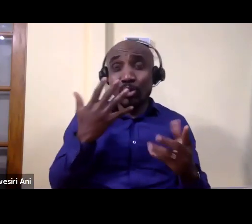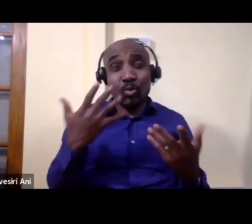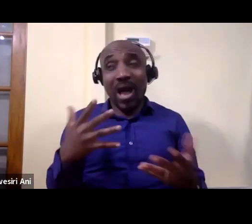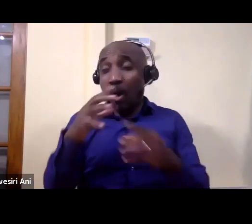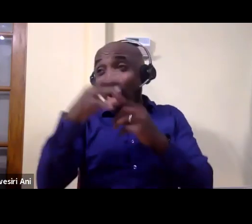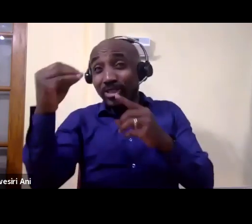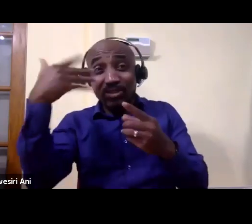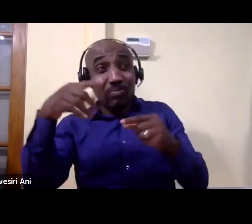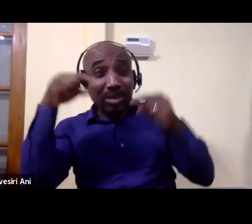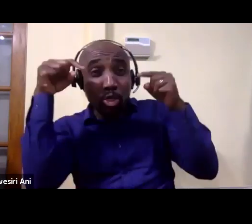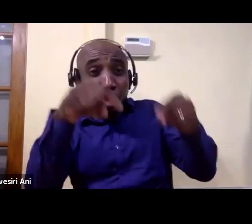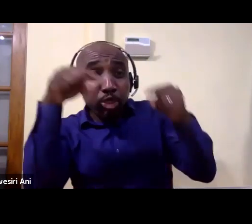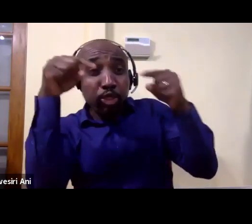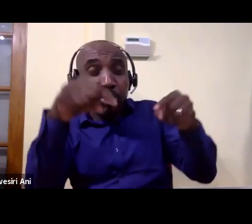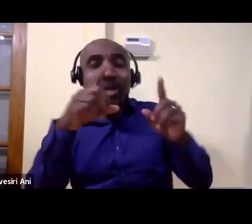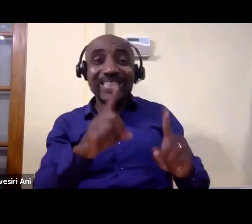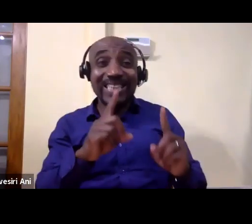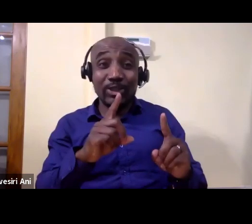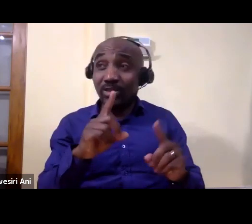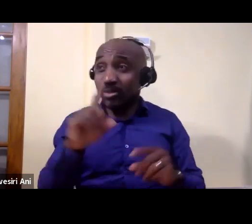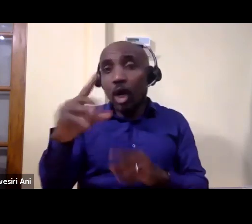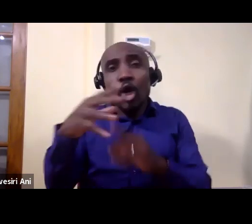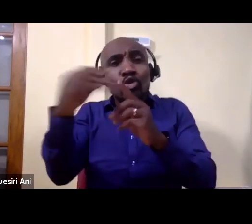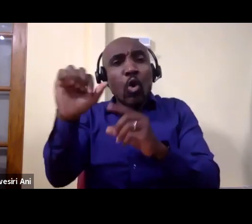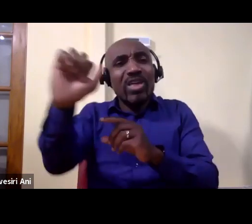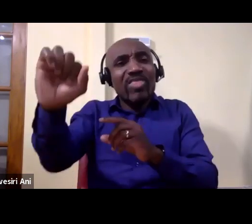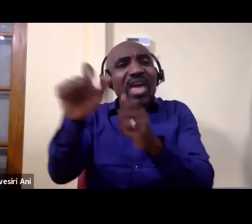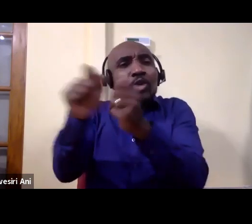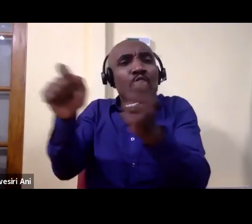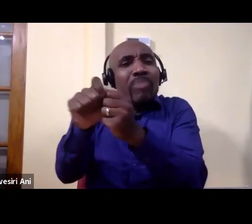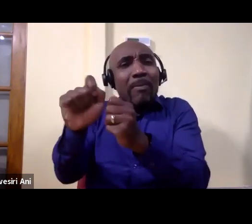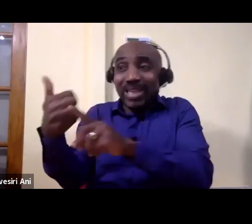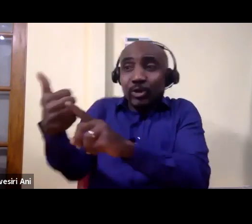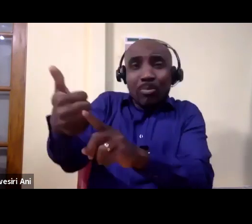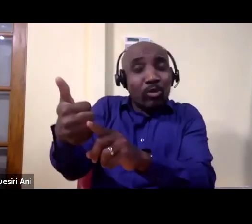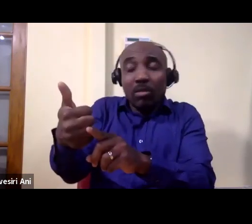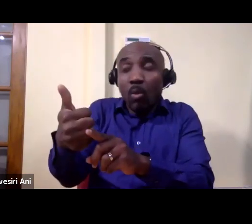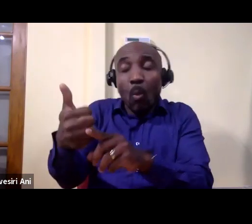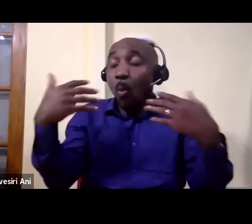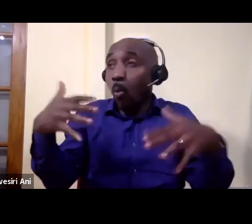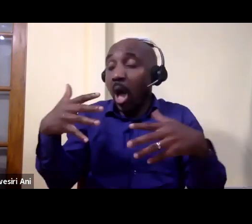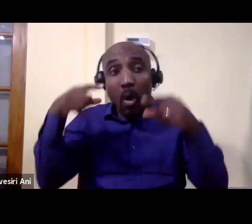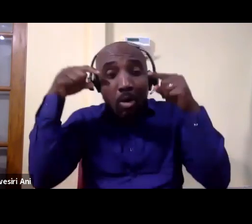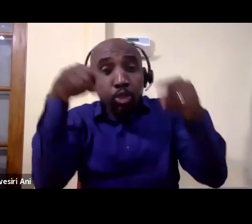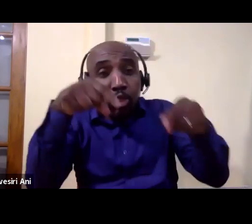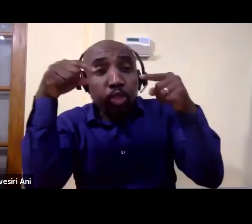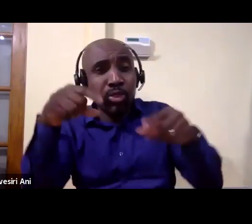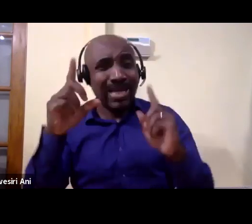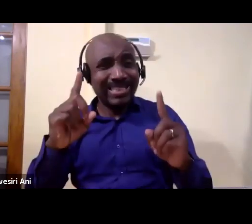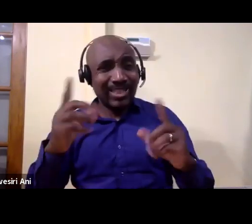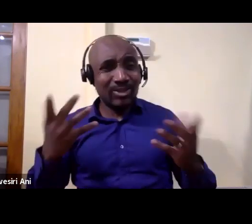been quite, and the Tory press, the way the Tories and Tory press have attacked teachers has been quite extraordinary. Trying to make out that